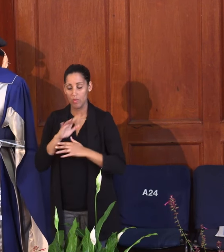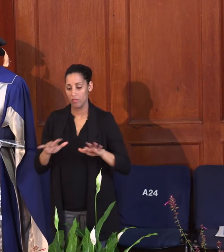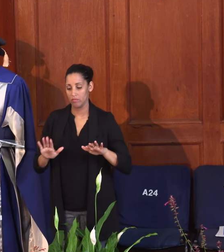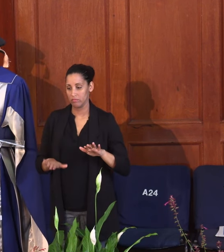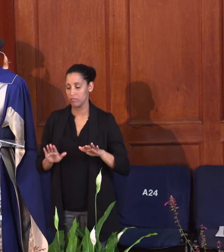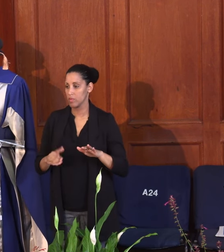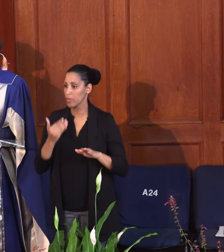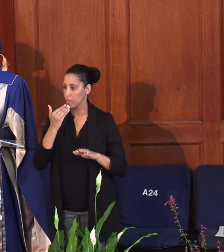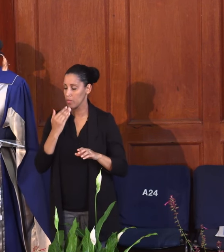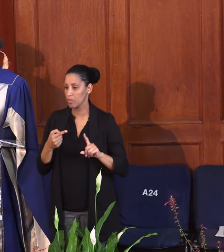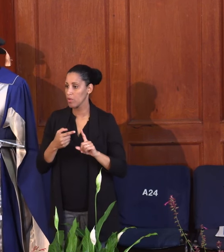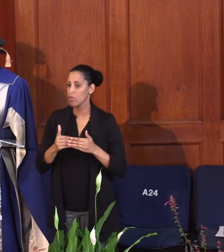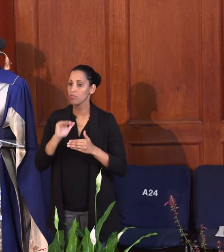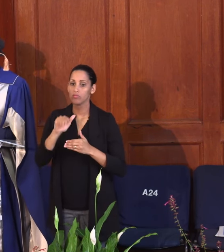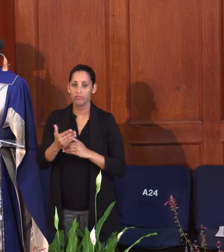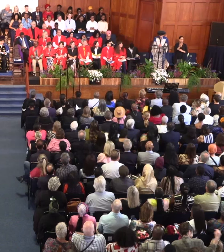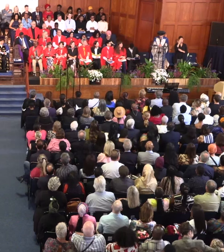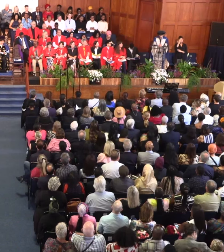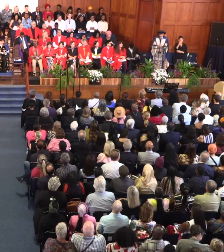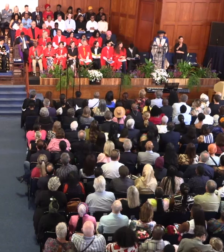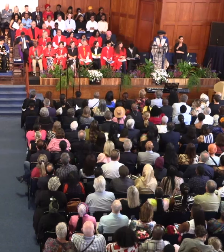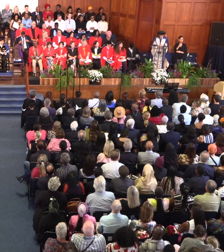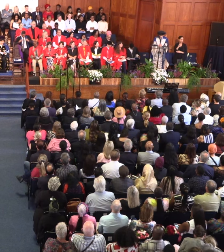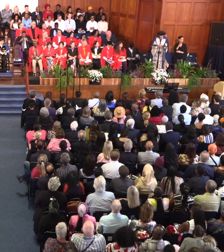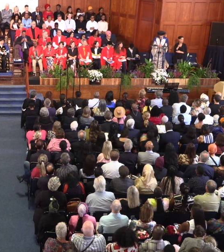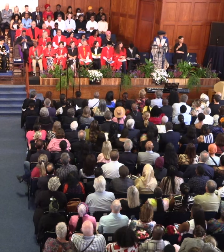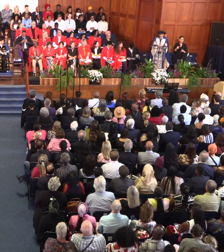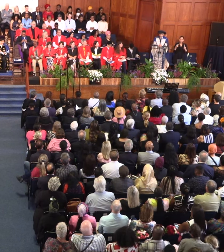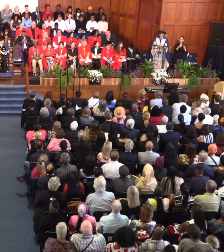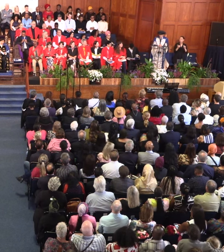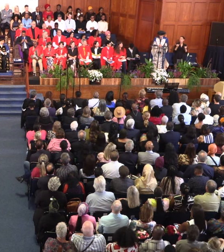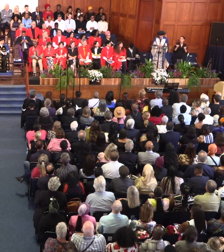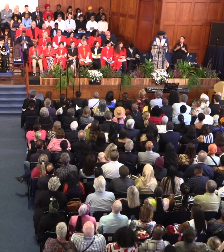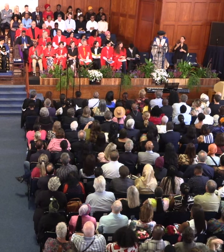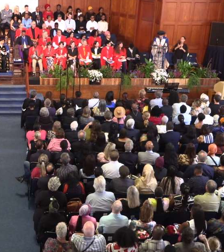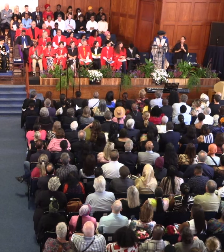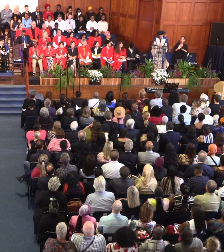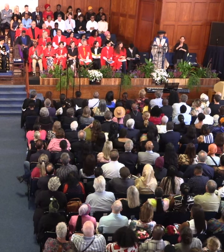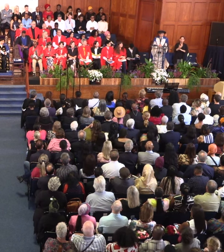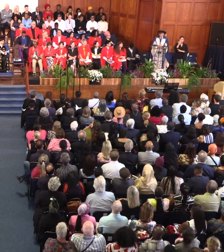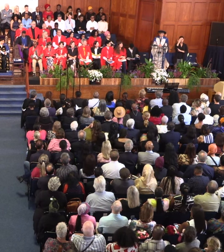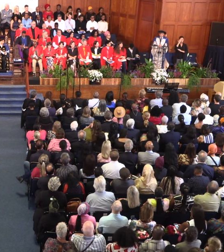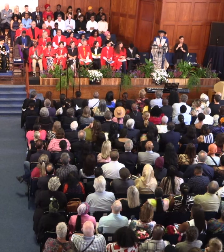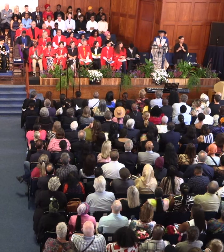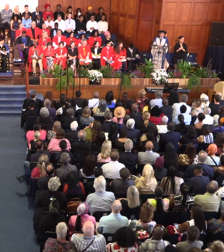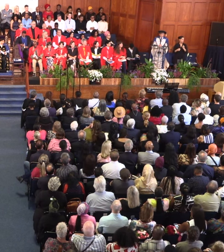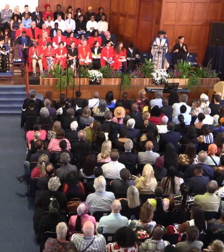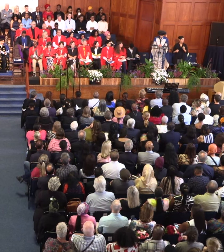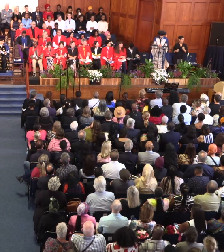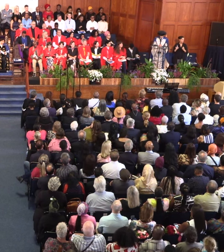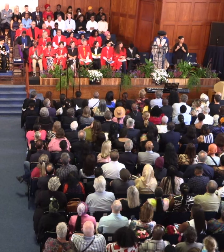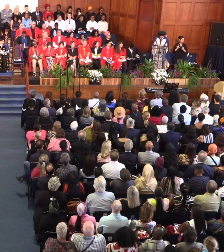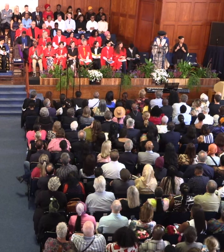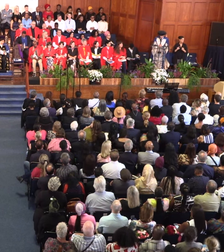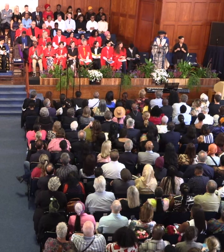postgraduate UCT student Dale DeVint. Dale is currently completing his postgraduate diploma in organ